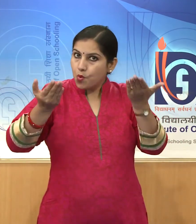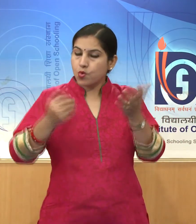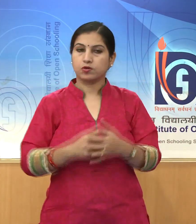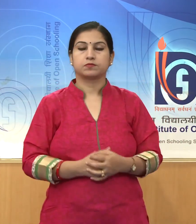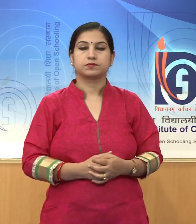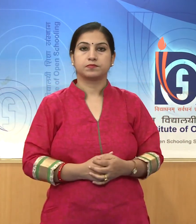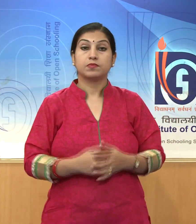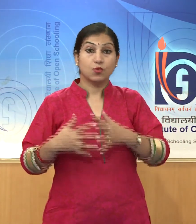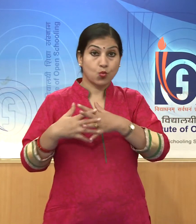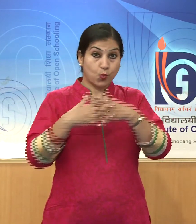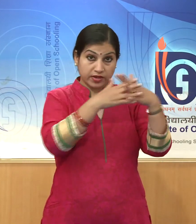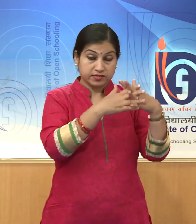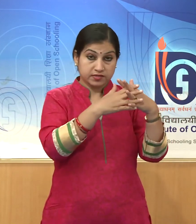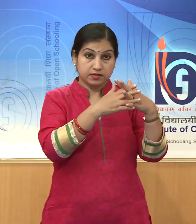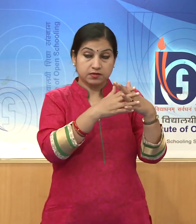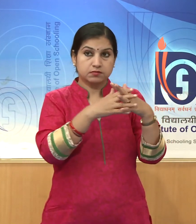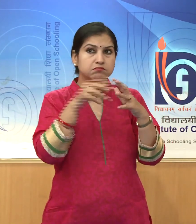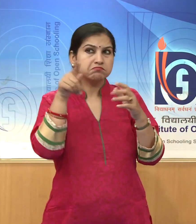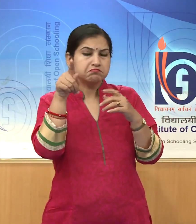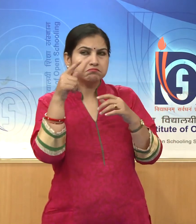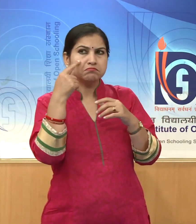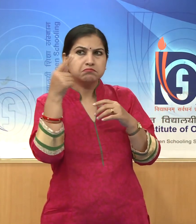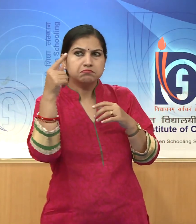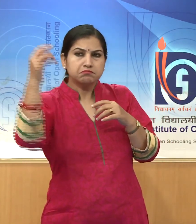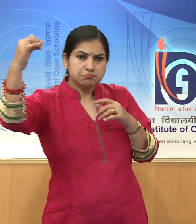India. Western influence became very clear